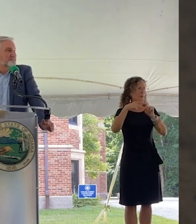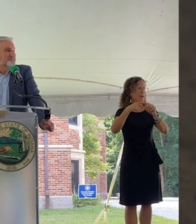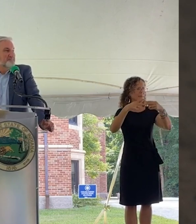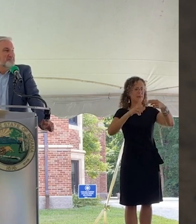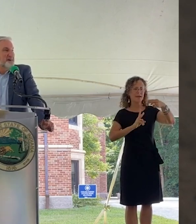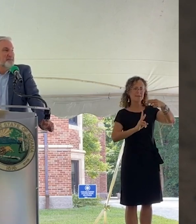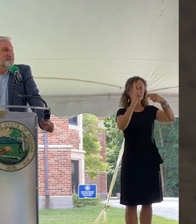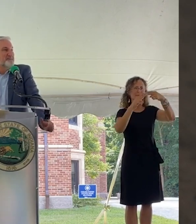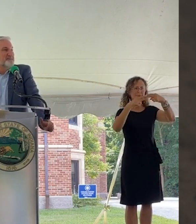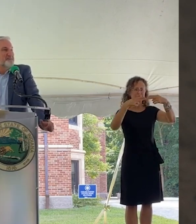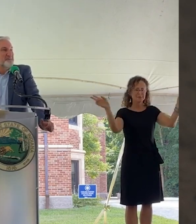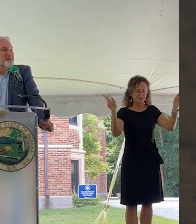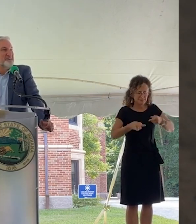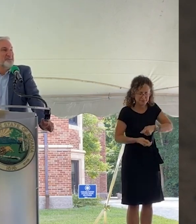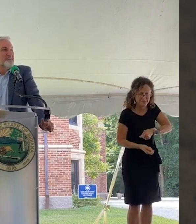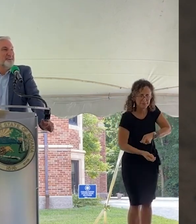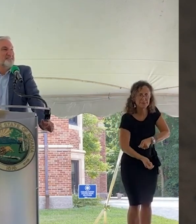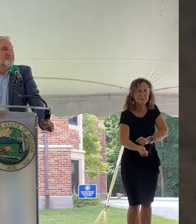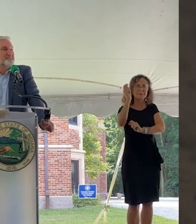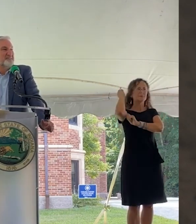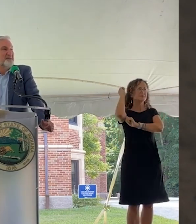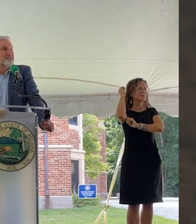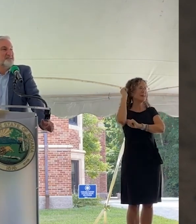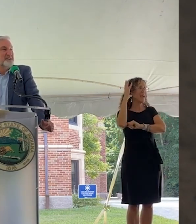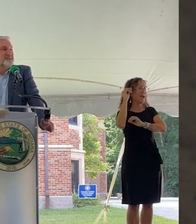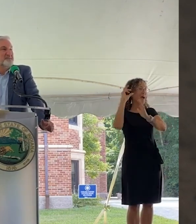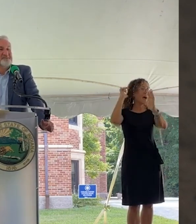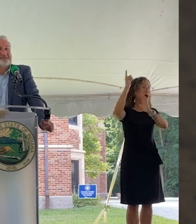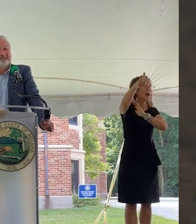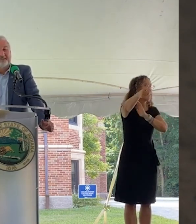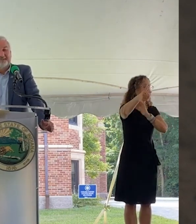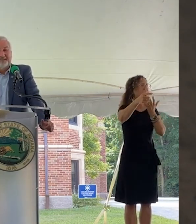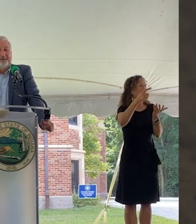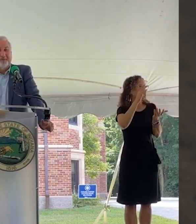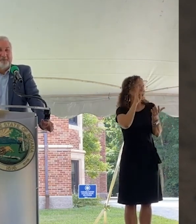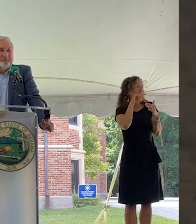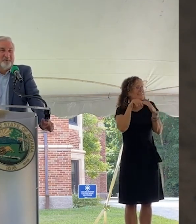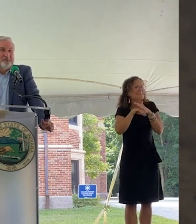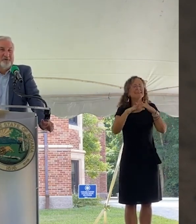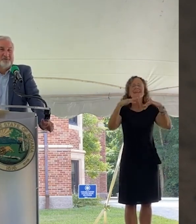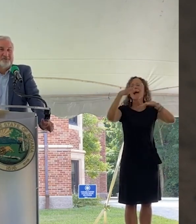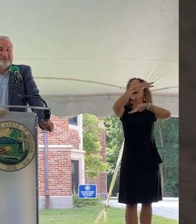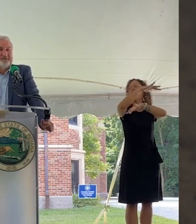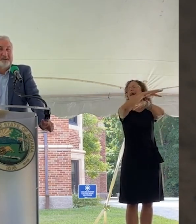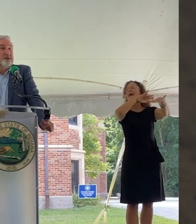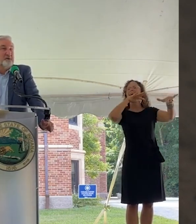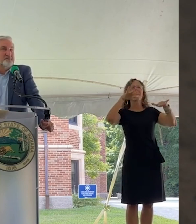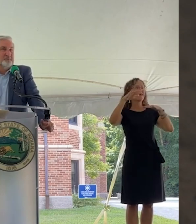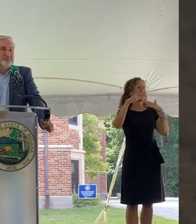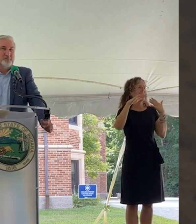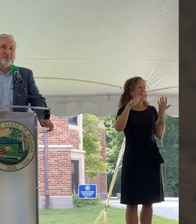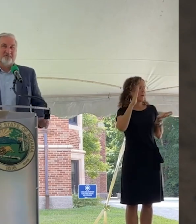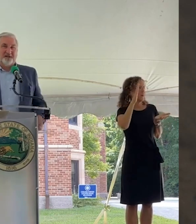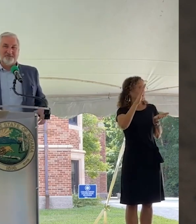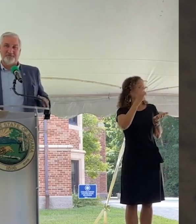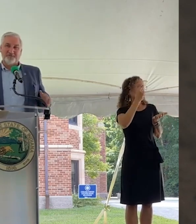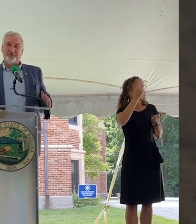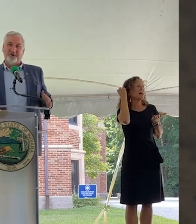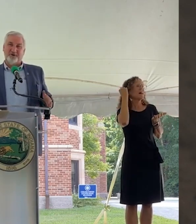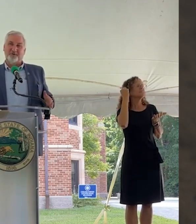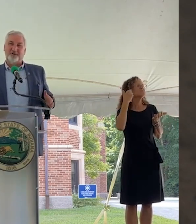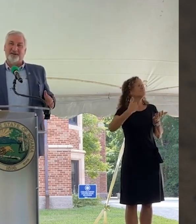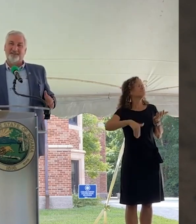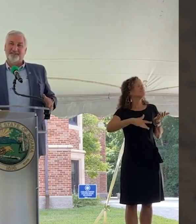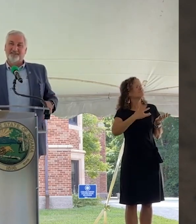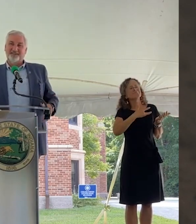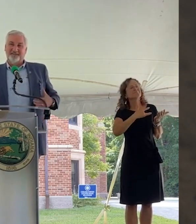those smiling faces are walking in and out of off this campus, we'll know just how much it was worth it. That's the